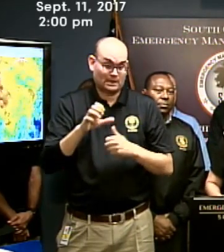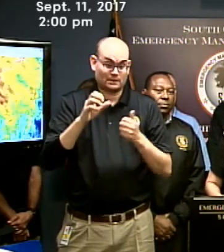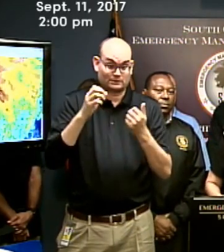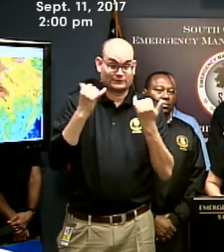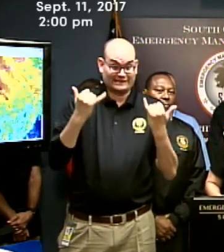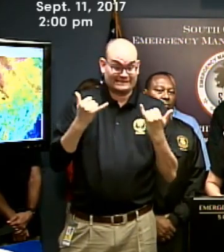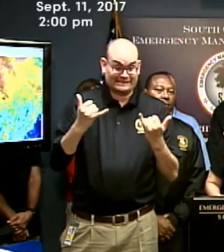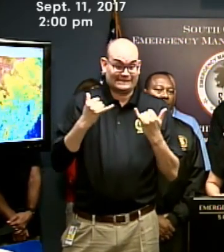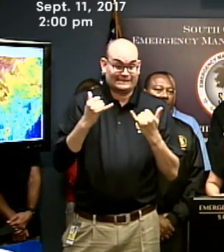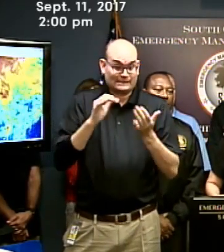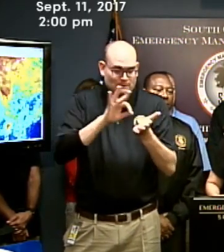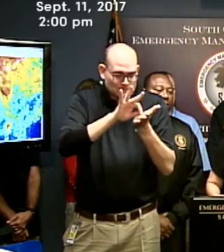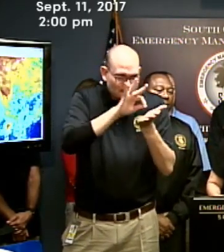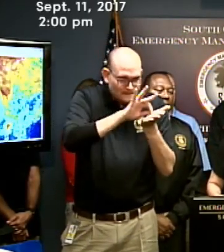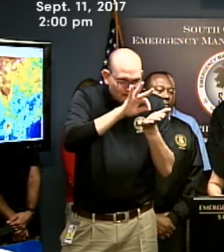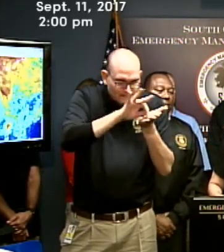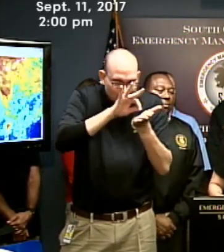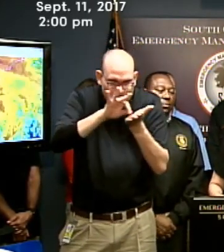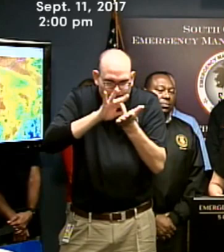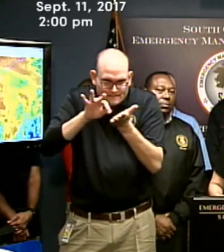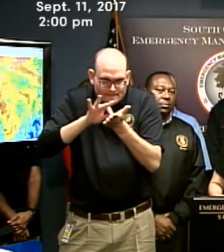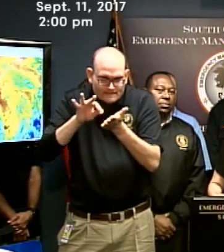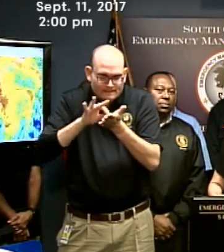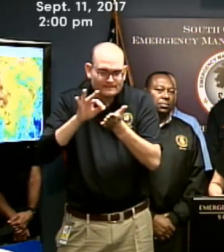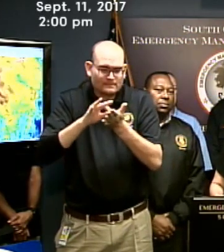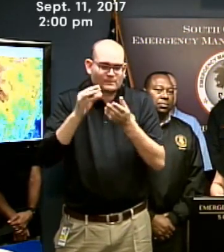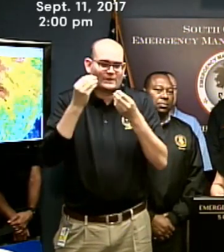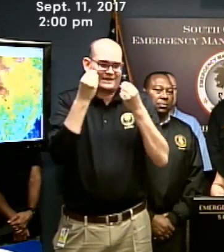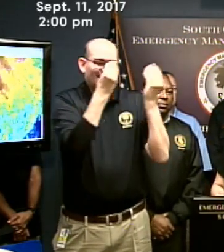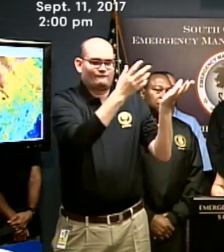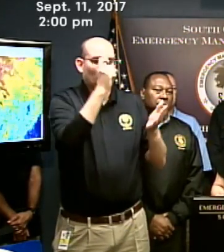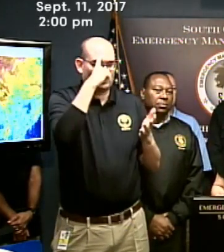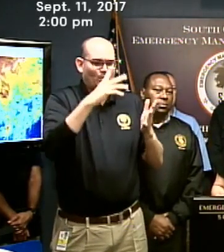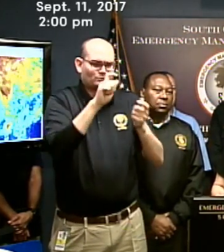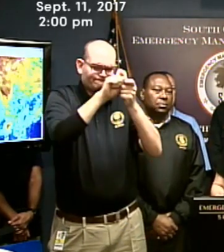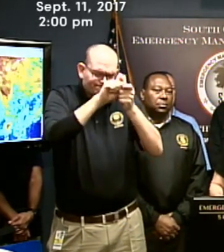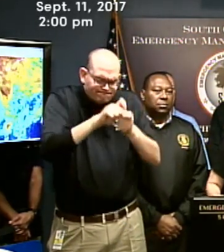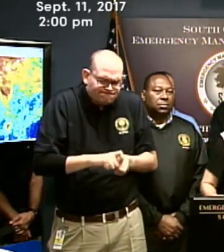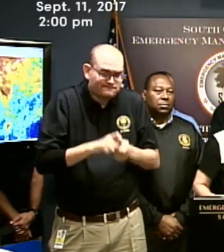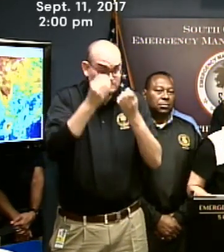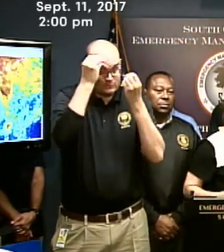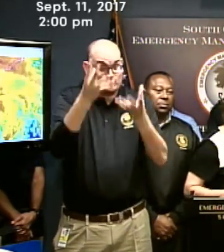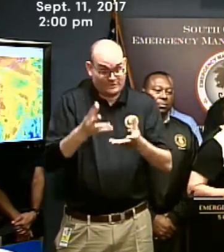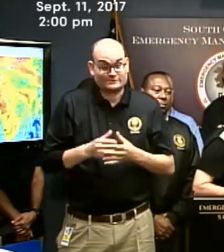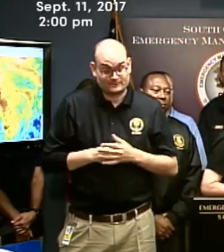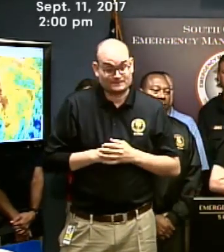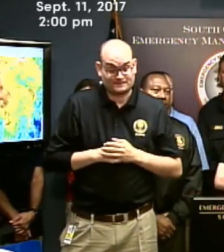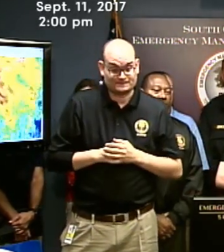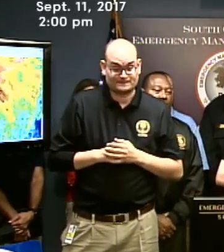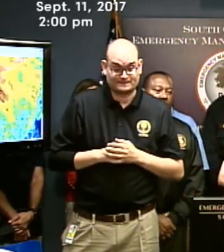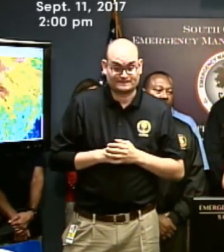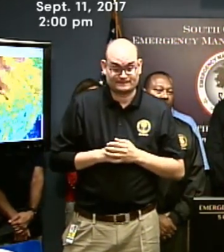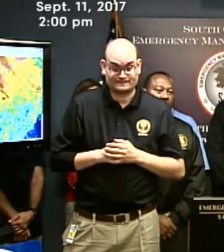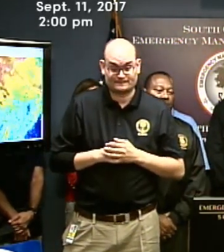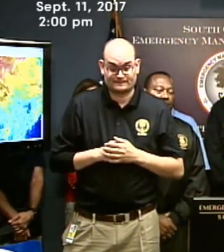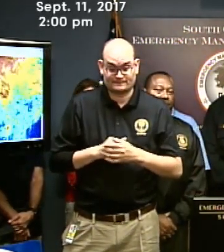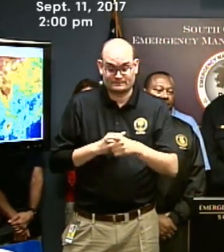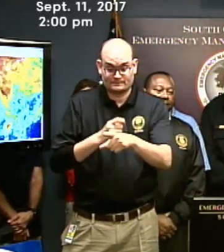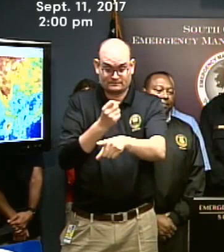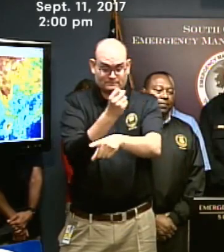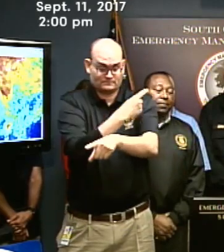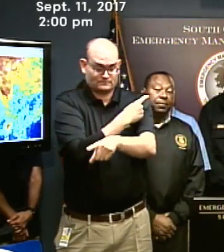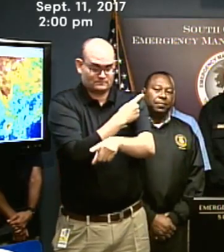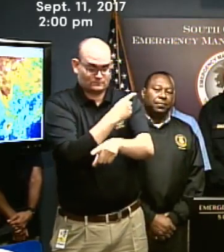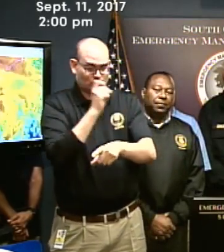can give those to the governor, so we'll know exactly what the situation has been so far. And Governor,